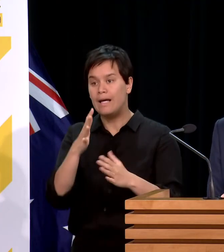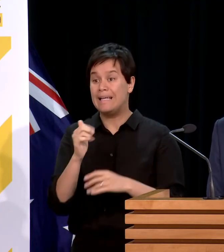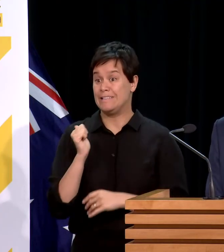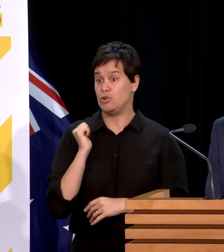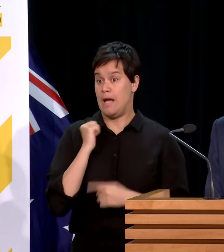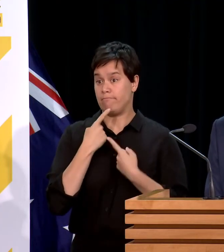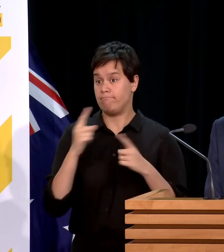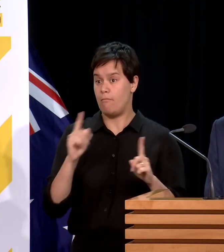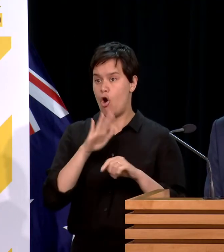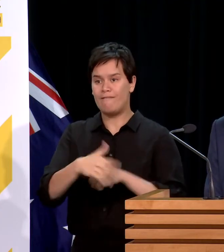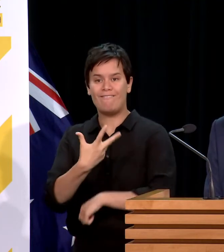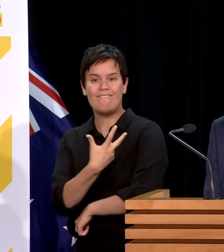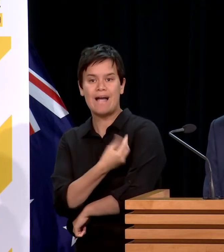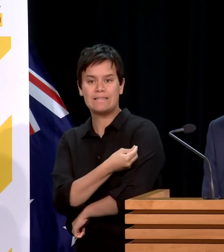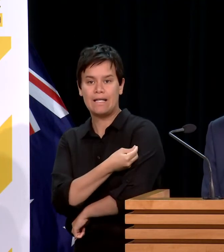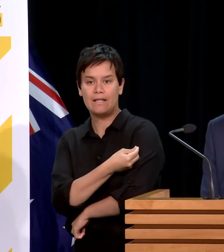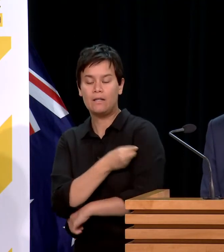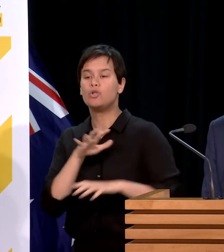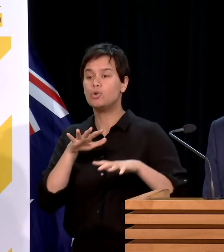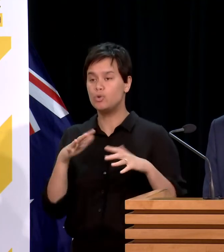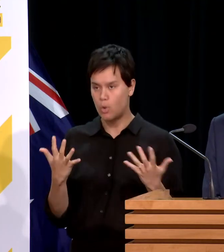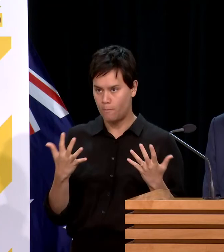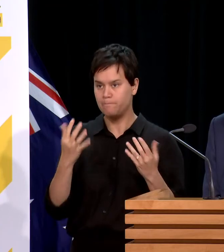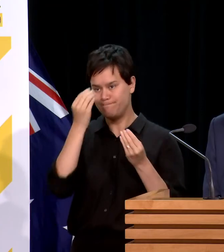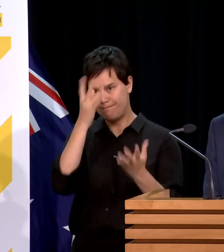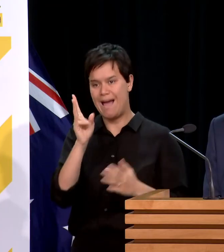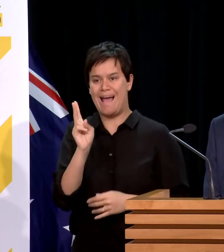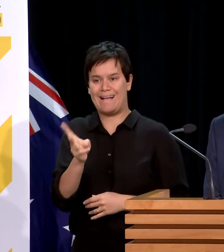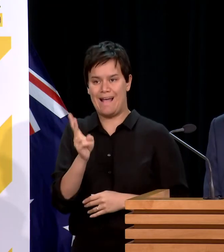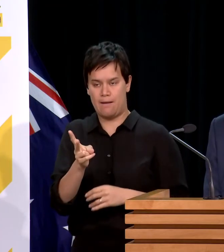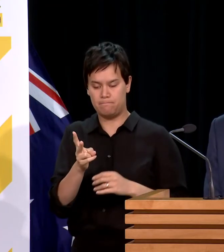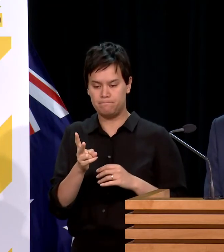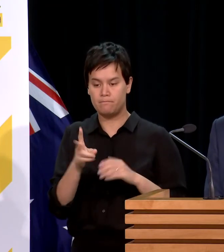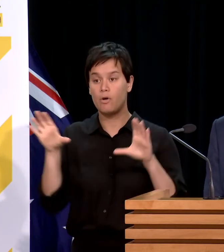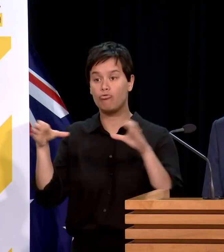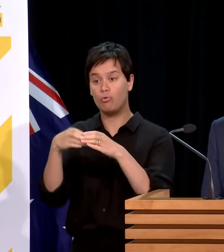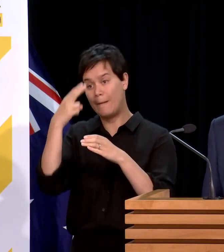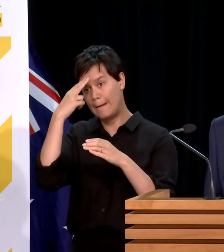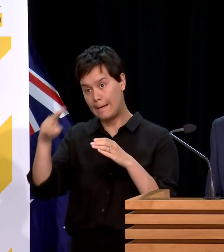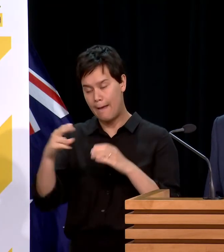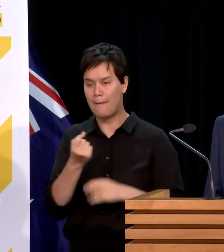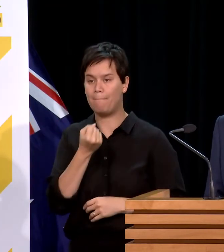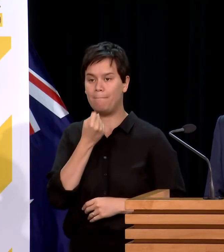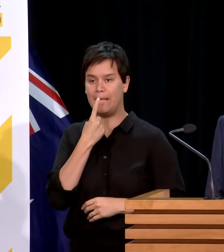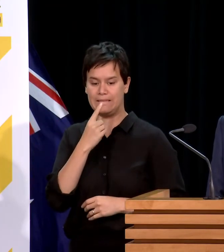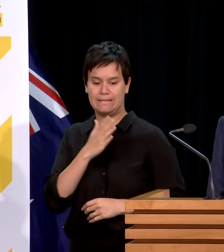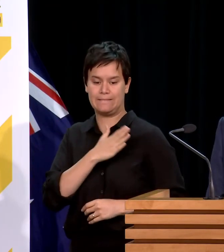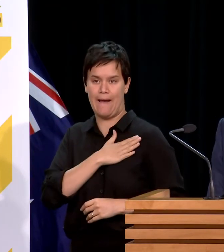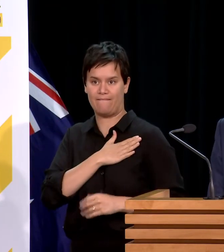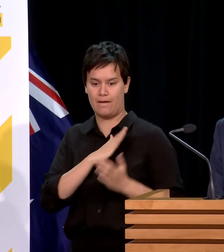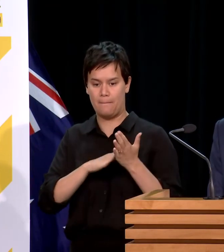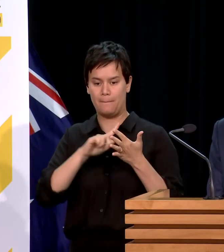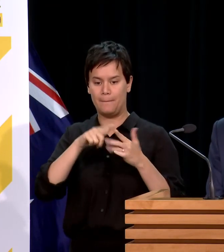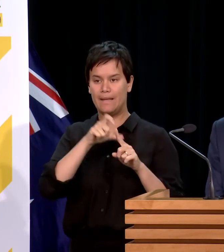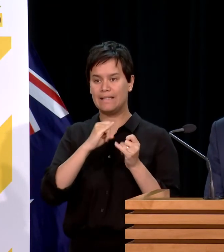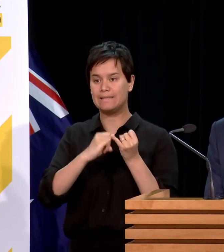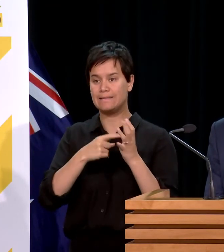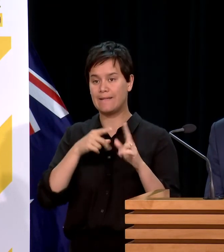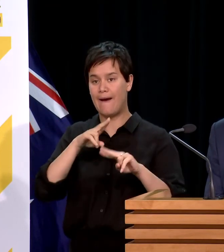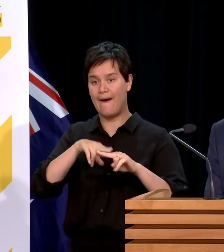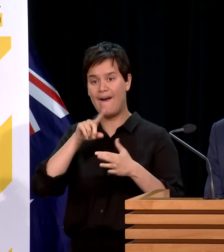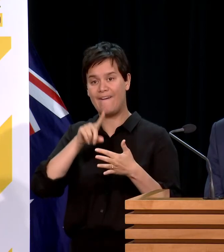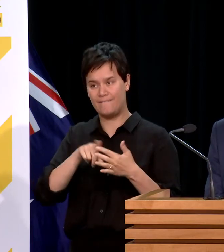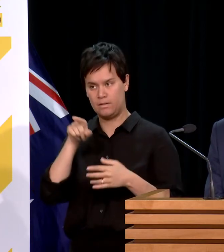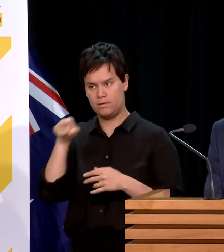MedSafe to provisionally approve the Pfizer-BioNTech vaccine for use in New Zealand did follow a robust assessment of safety,